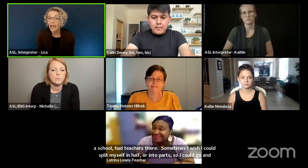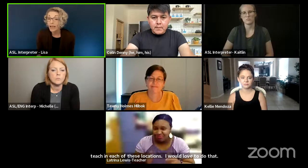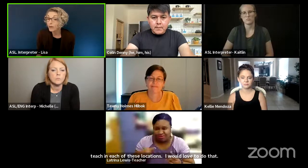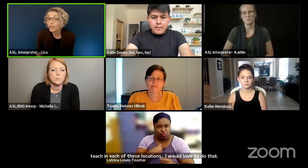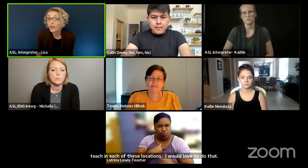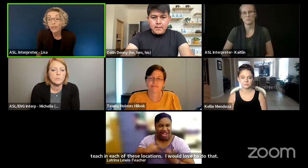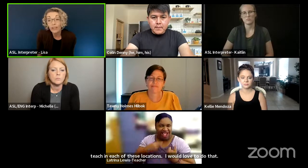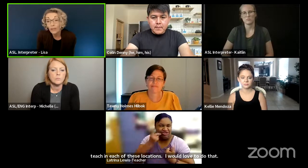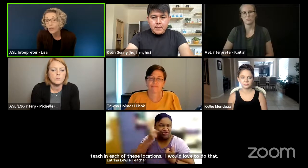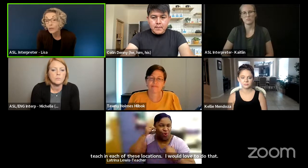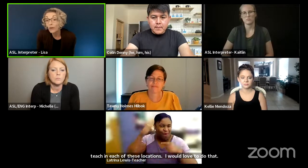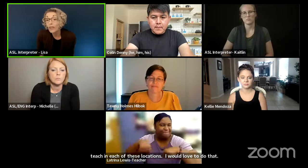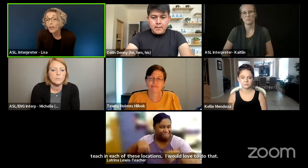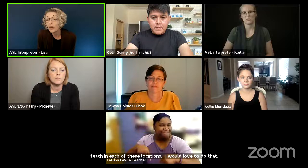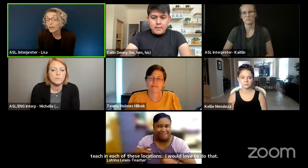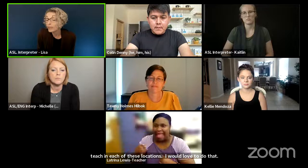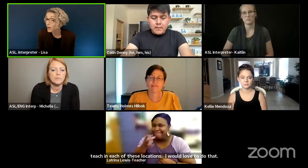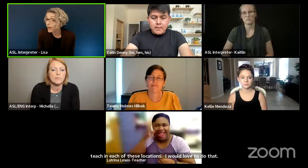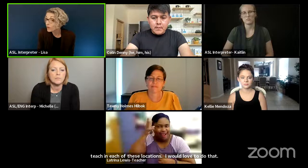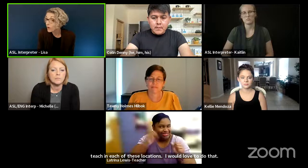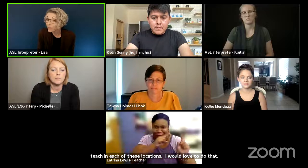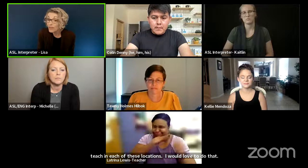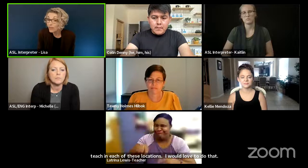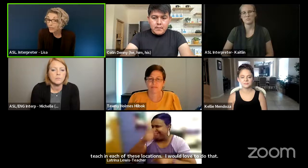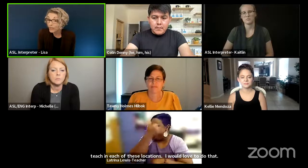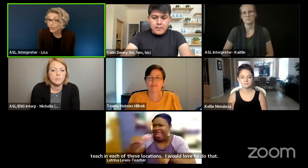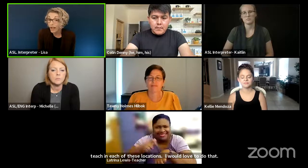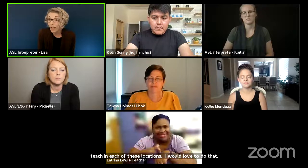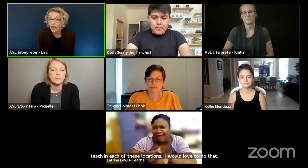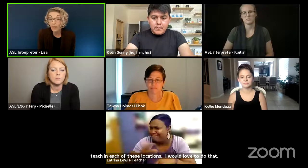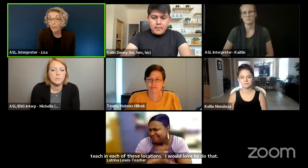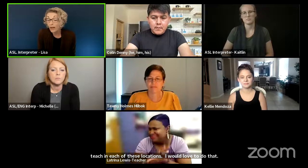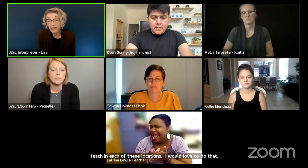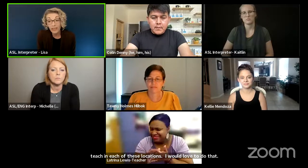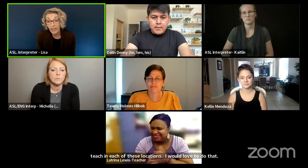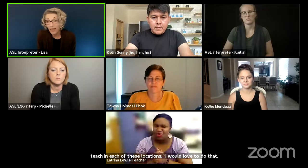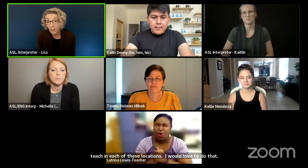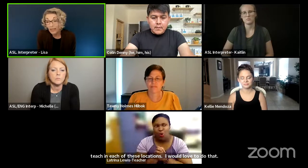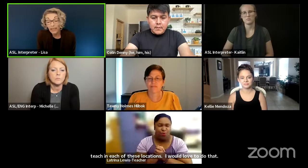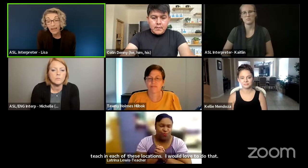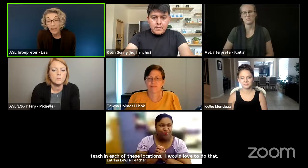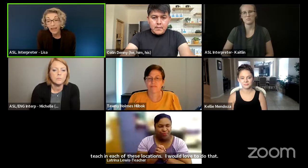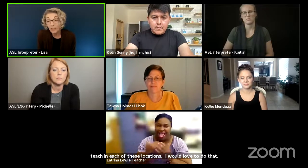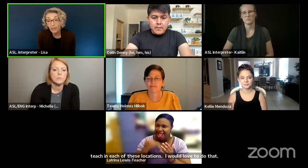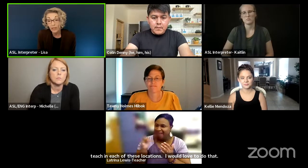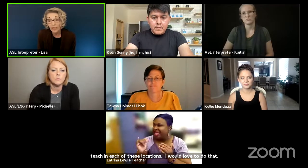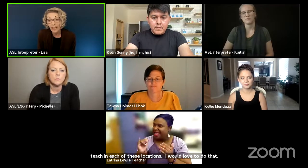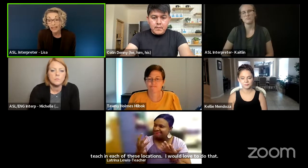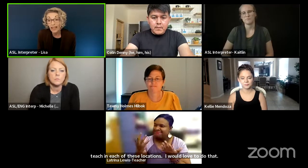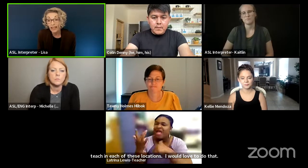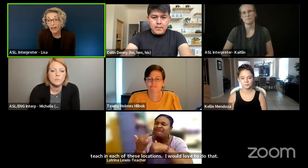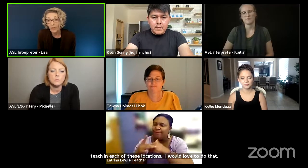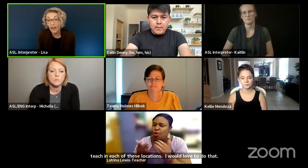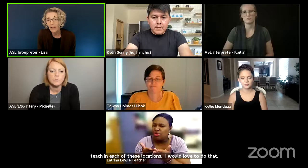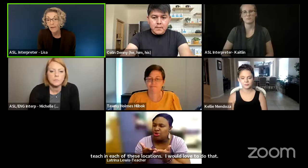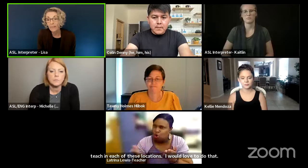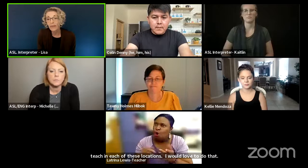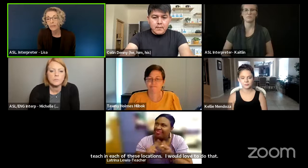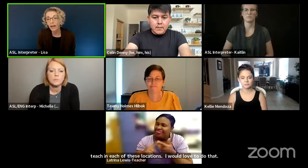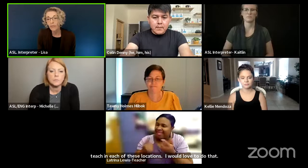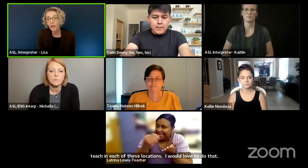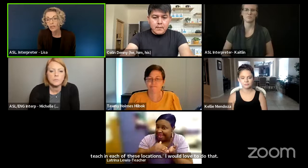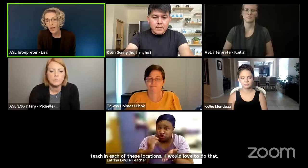there. And I wish all the children could move here because we have dorms here in Tucson. The parents can come anytime. It's really nice in that